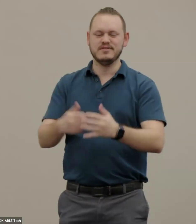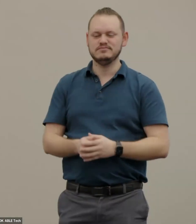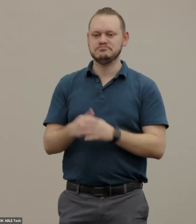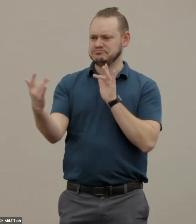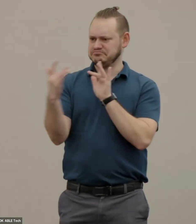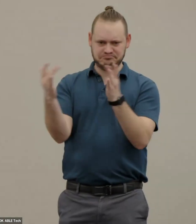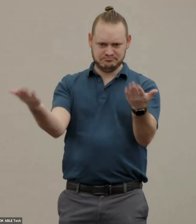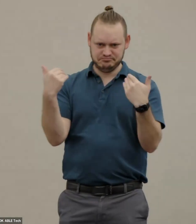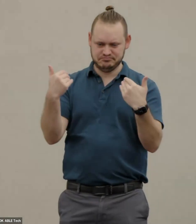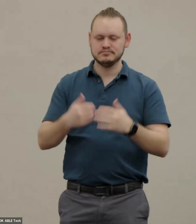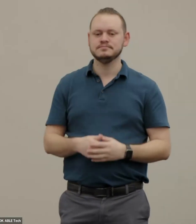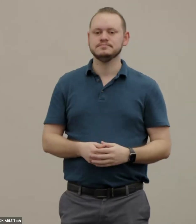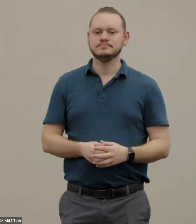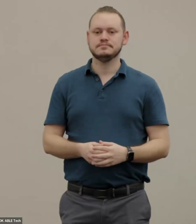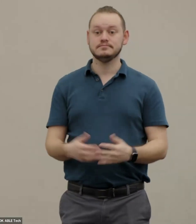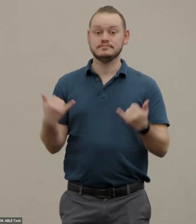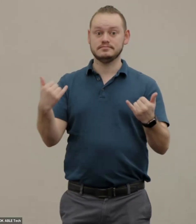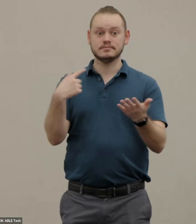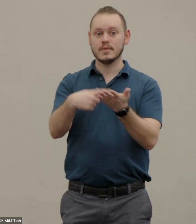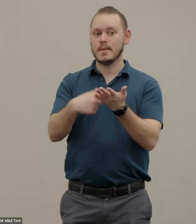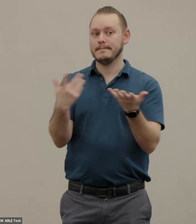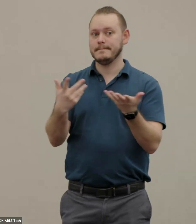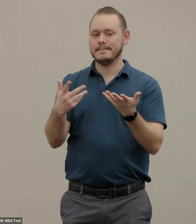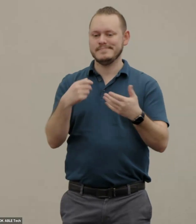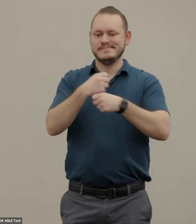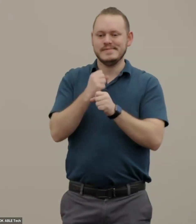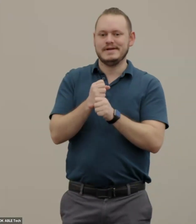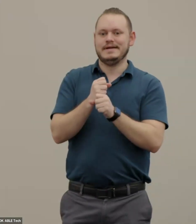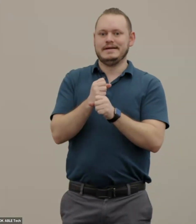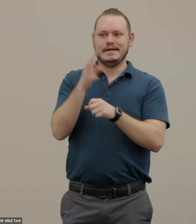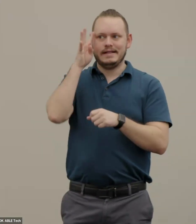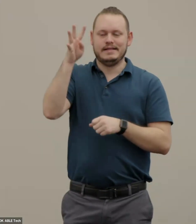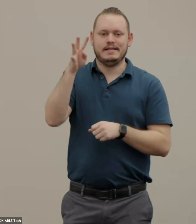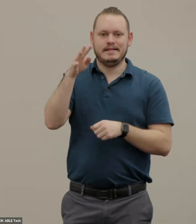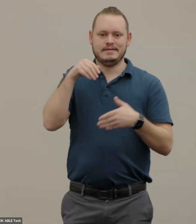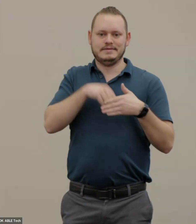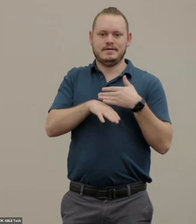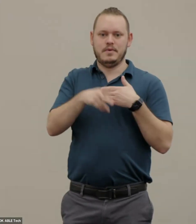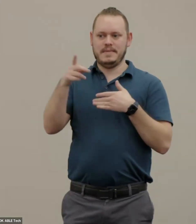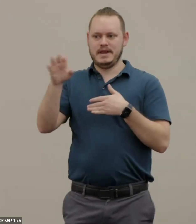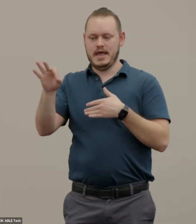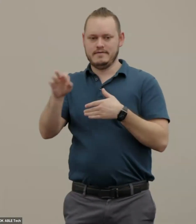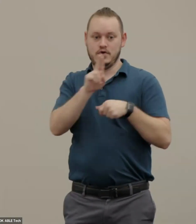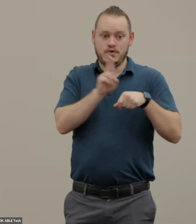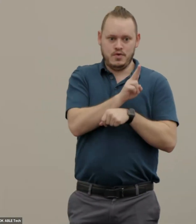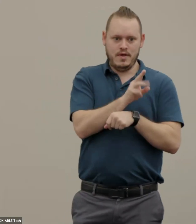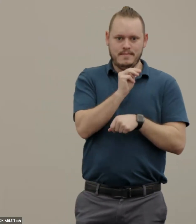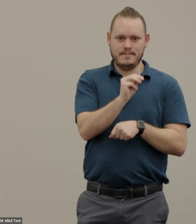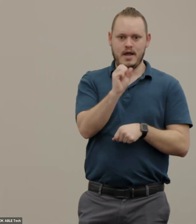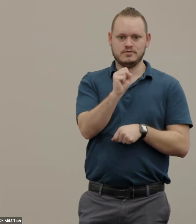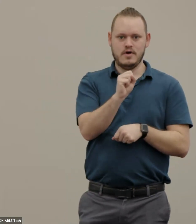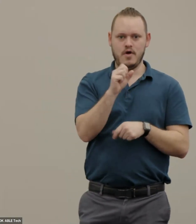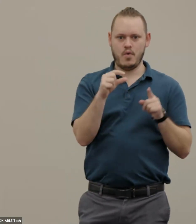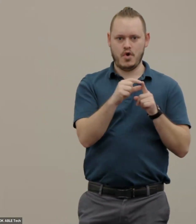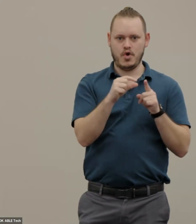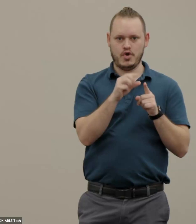today about creating accessible PDFs from Microsoft Word, okay?